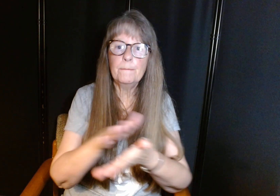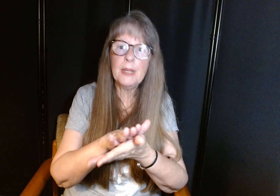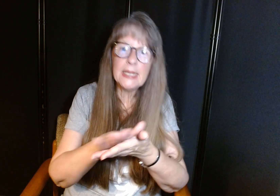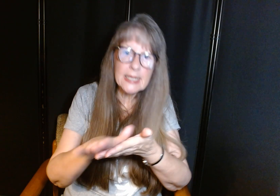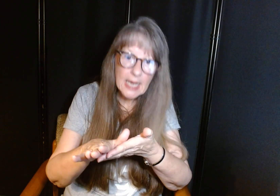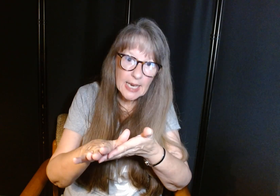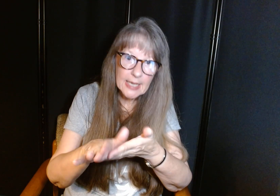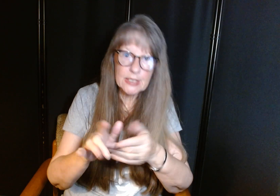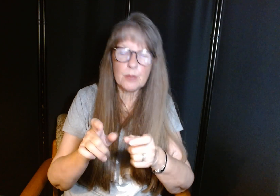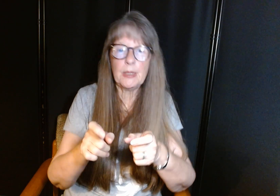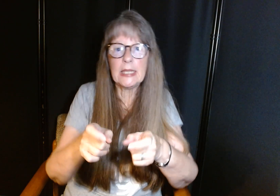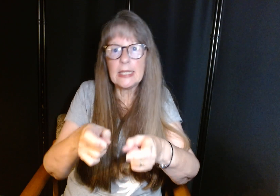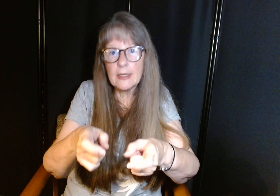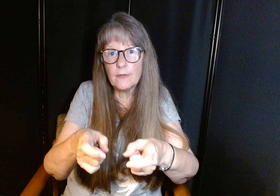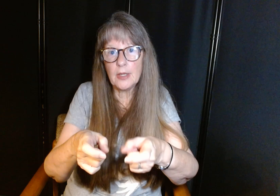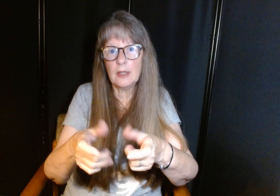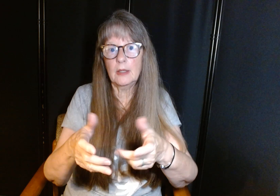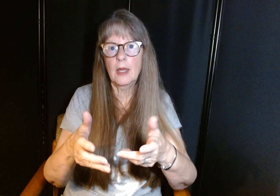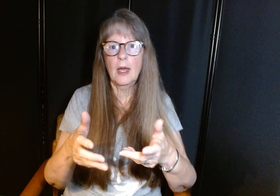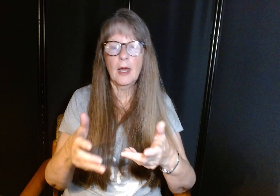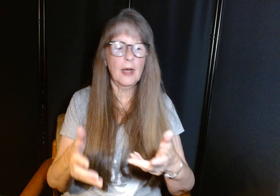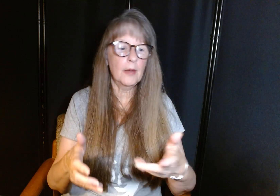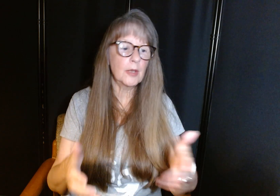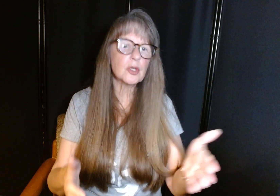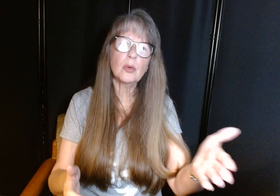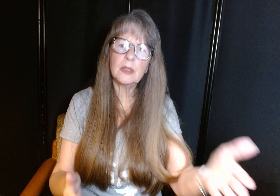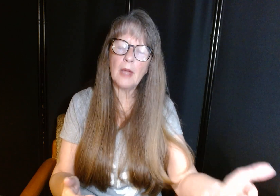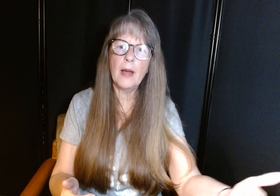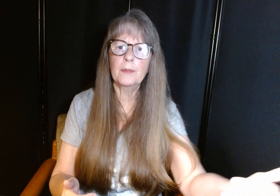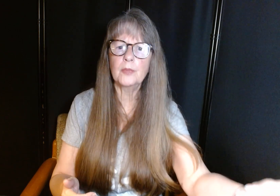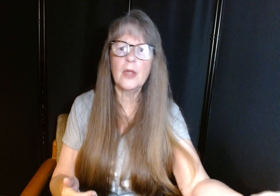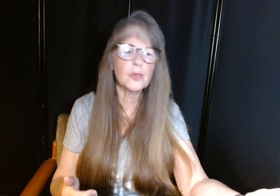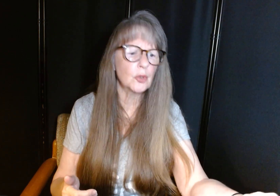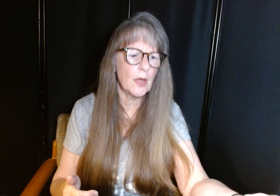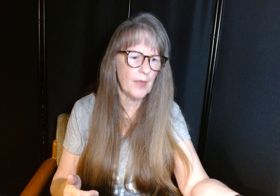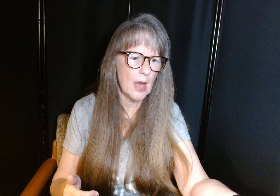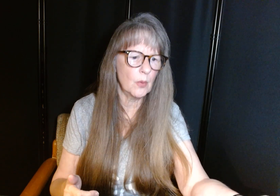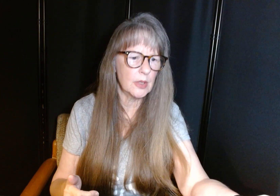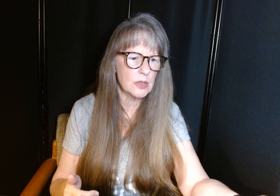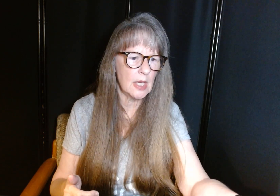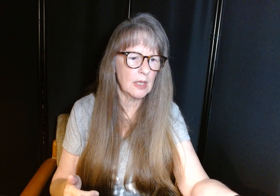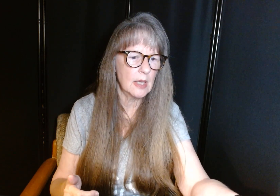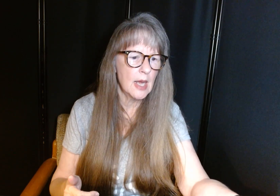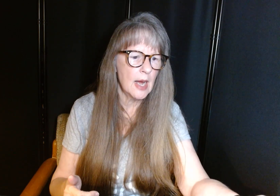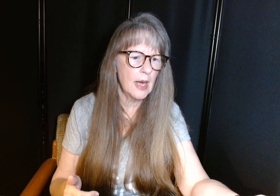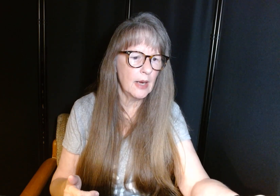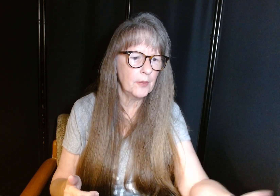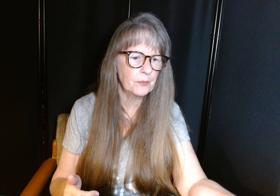being nice, being giving. And so let's look at that, what it's saying. Um,